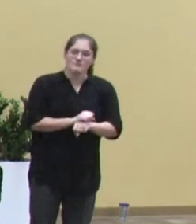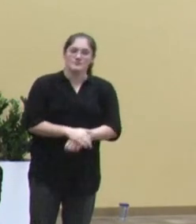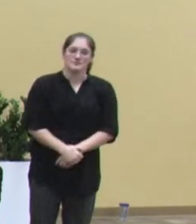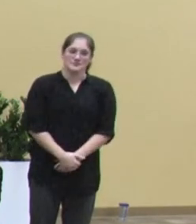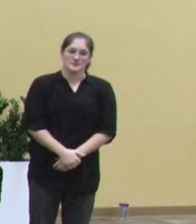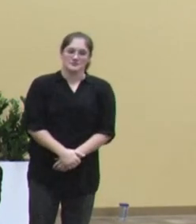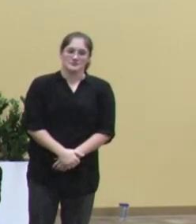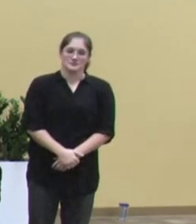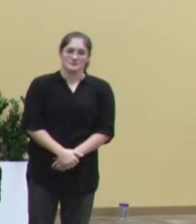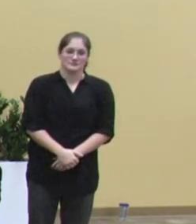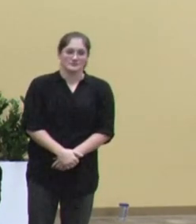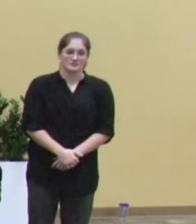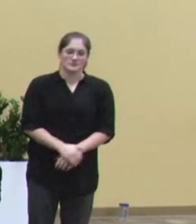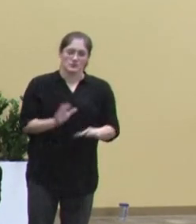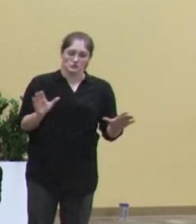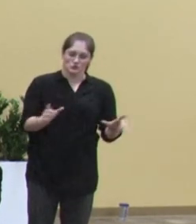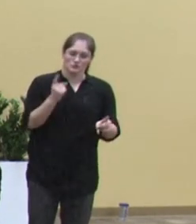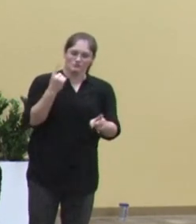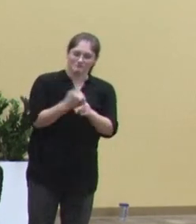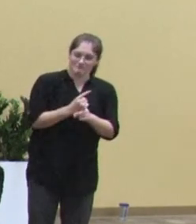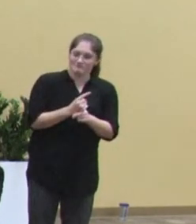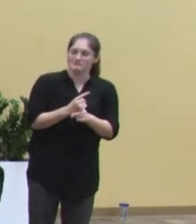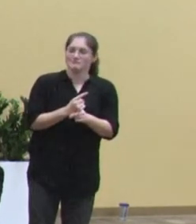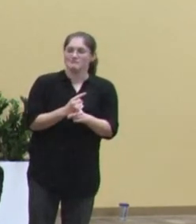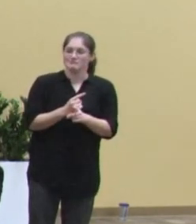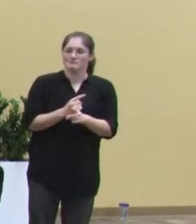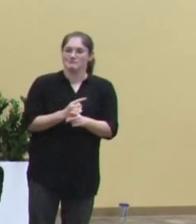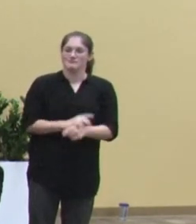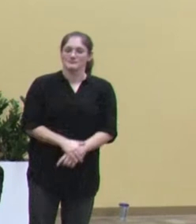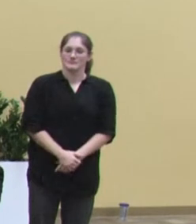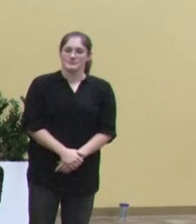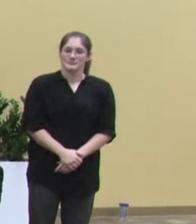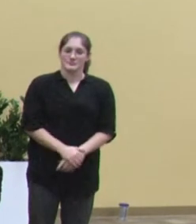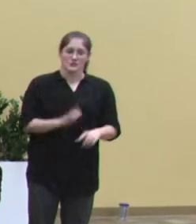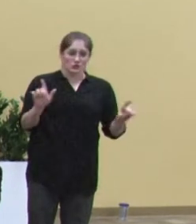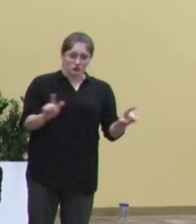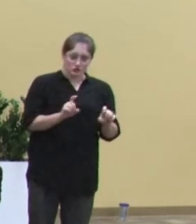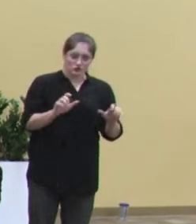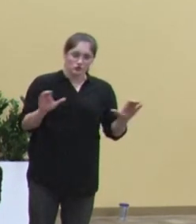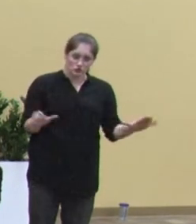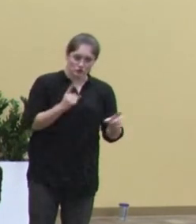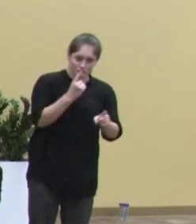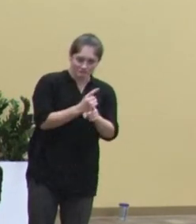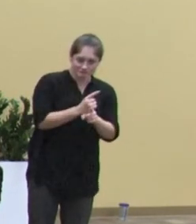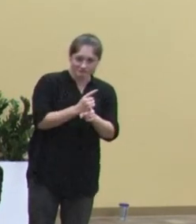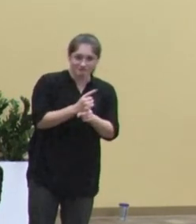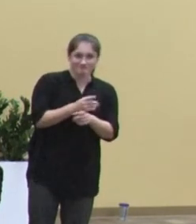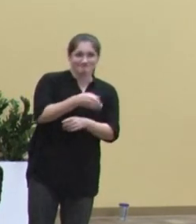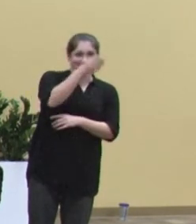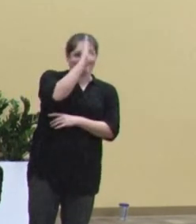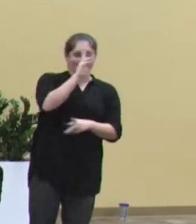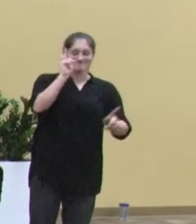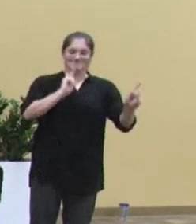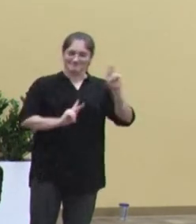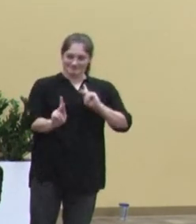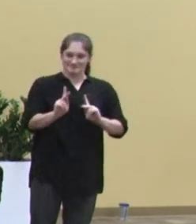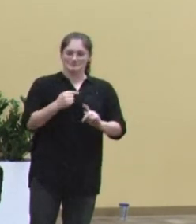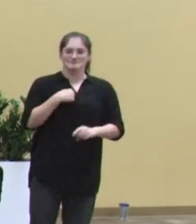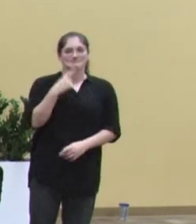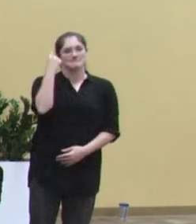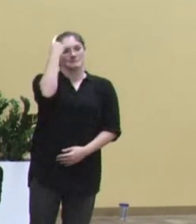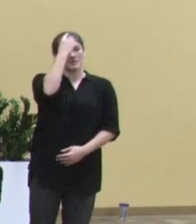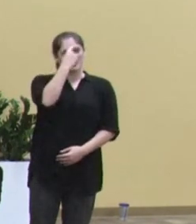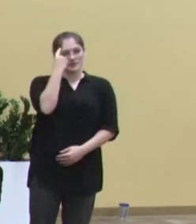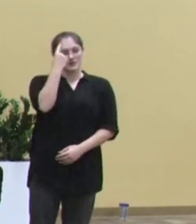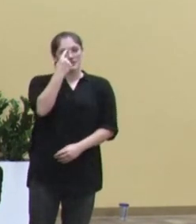And you do right, like Dr. King said, do right by God's people. And I think that